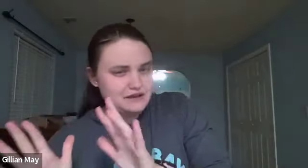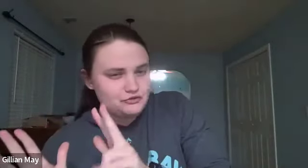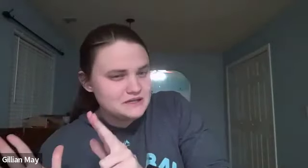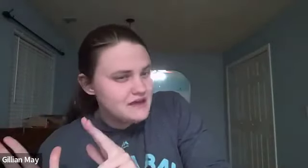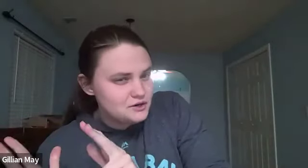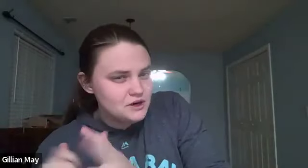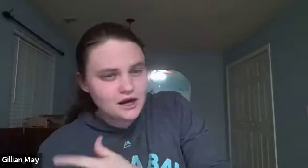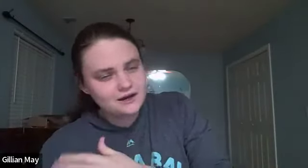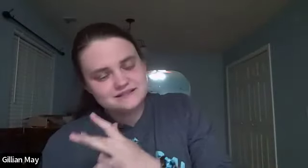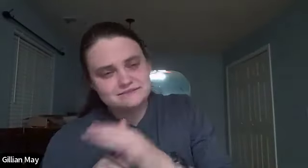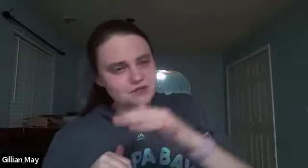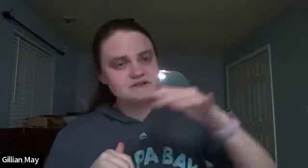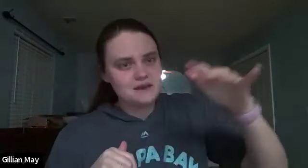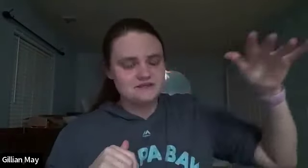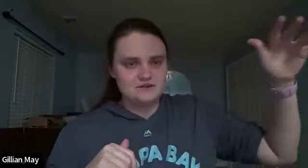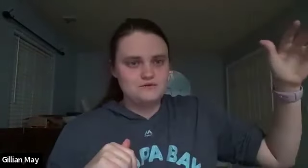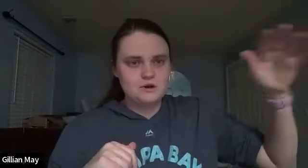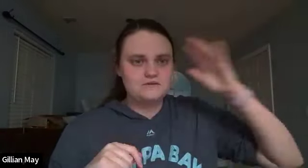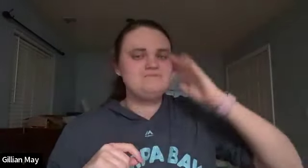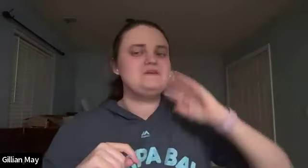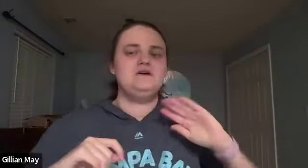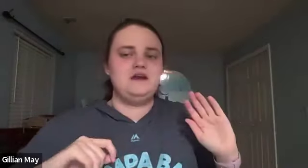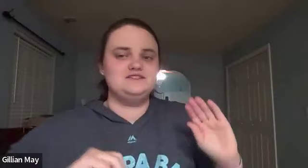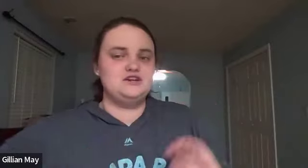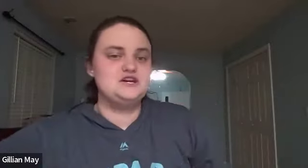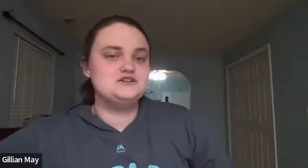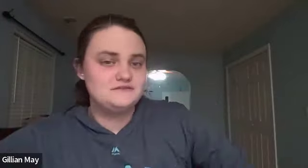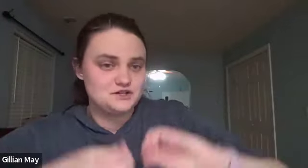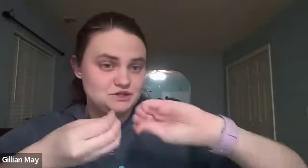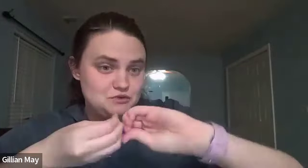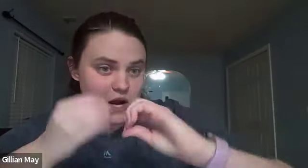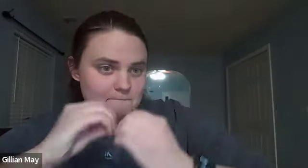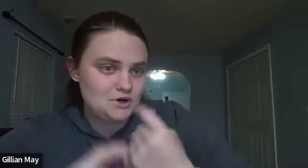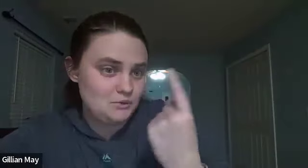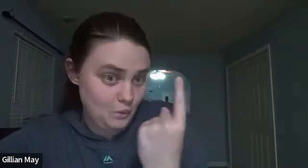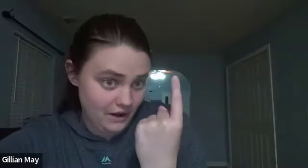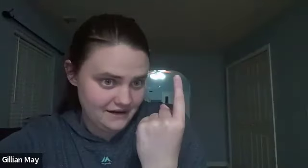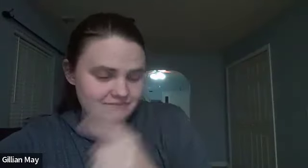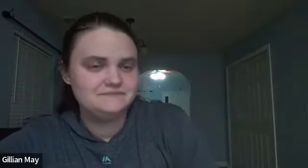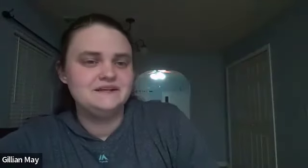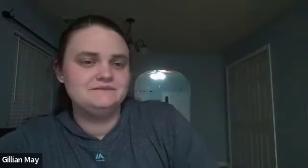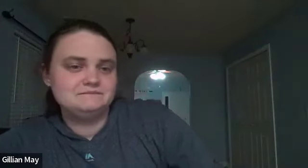at 3-letter words, build up, and so forth. Okay, so here's the first one. So number 1.